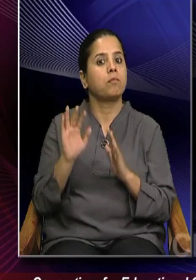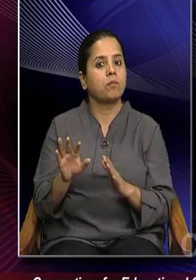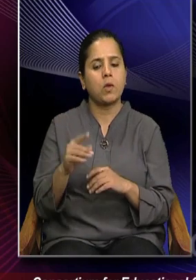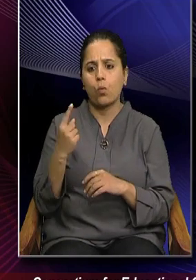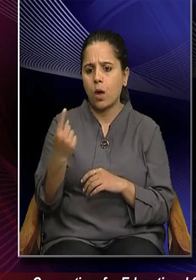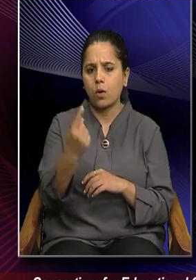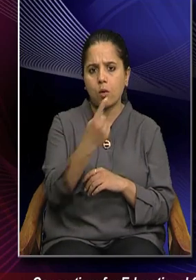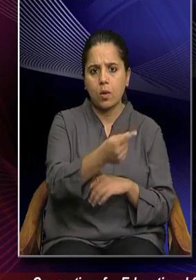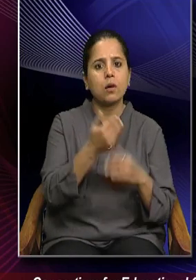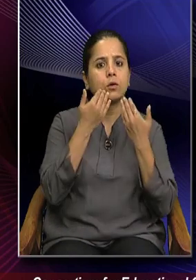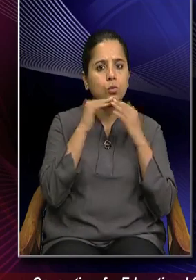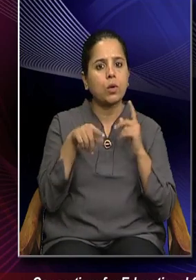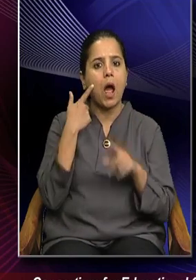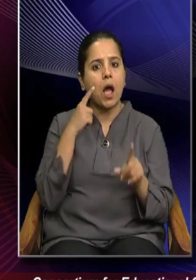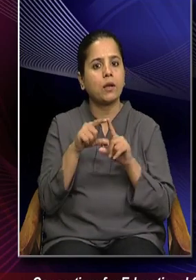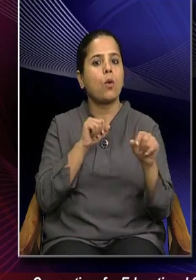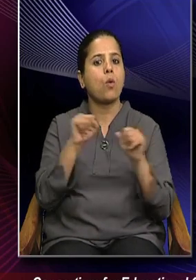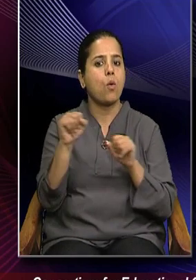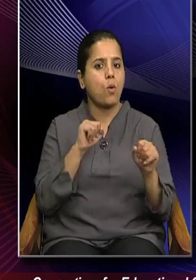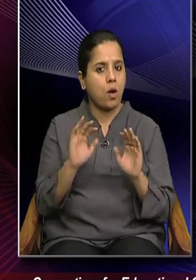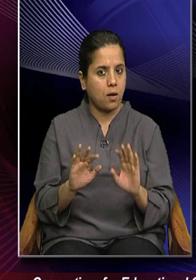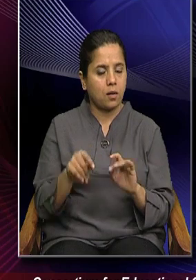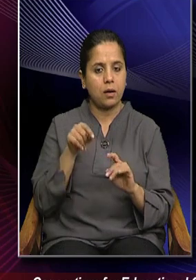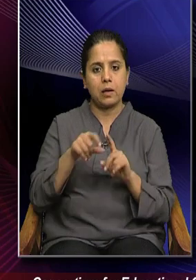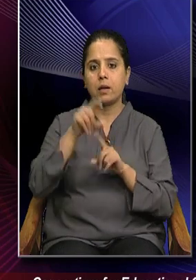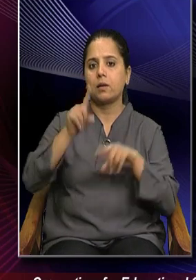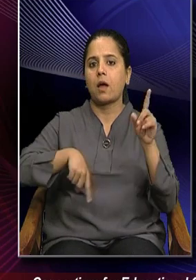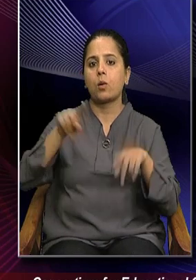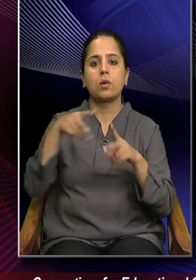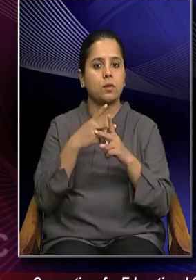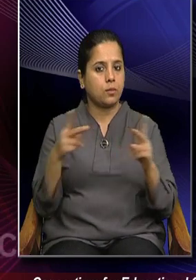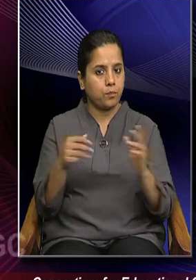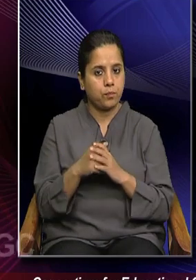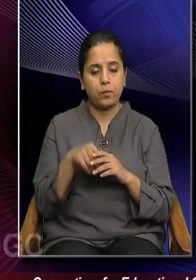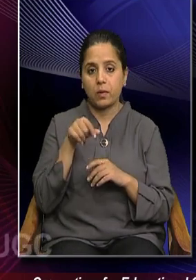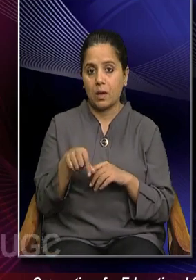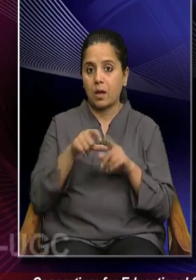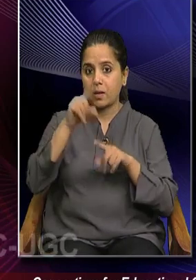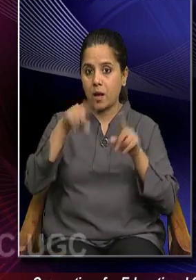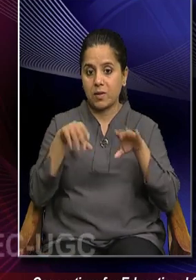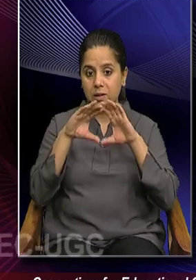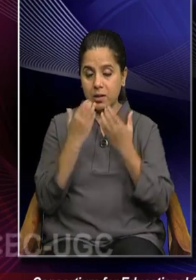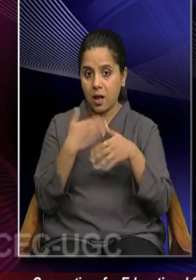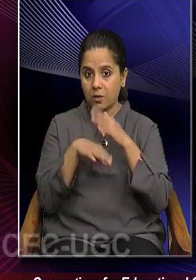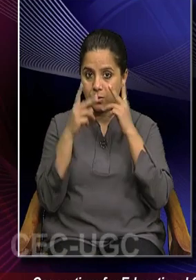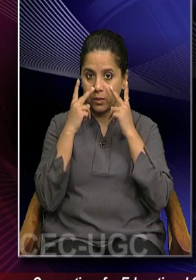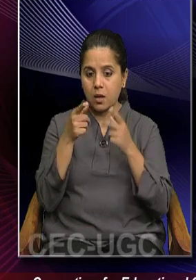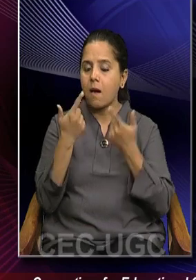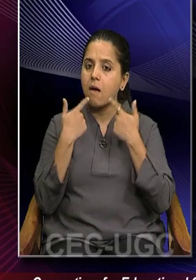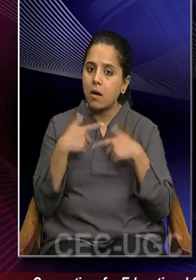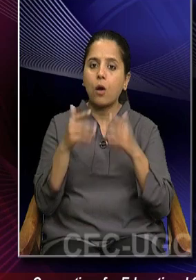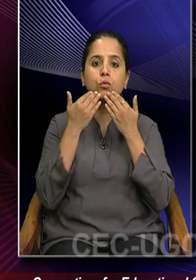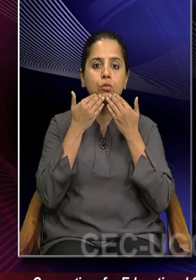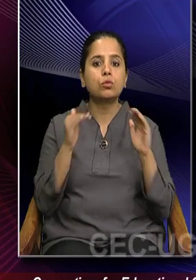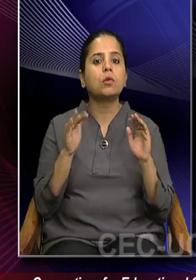each student identity and diversity. In a diverse classroom, It allows the student